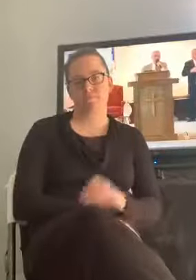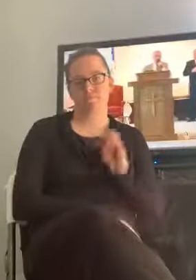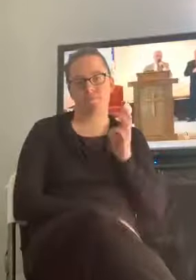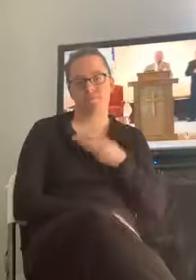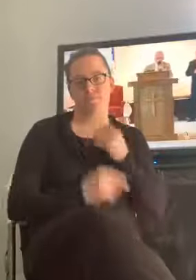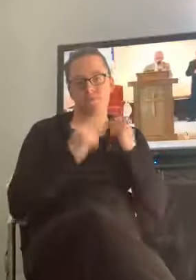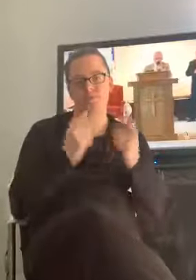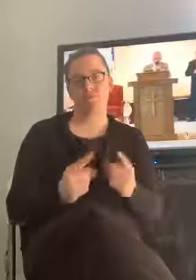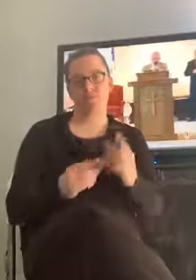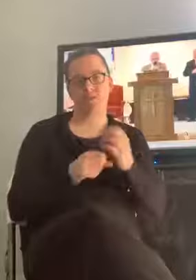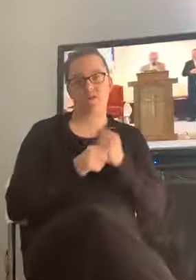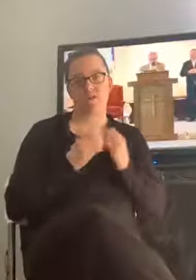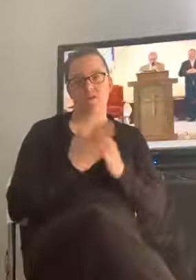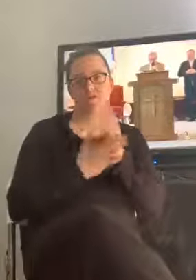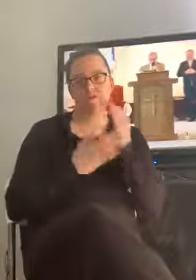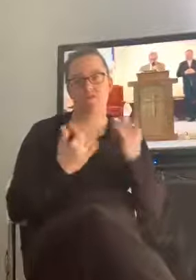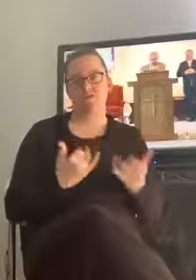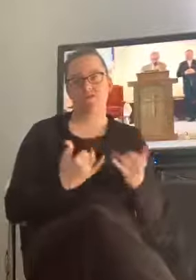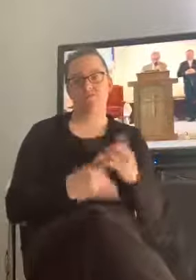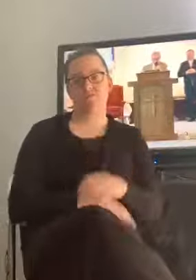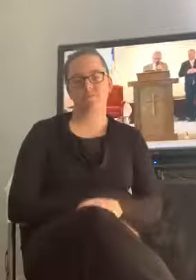through this.